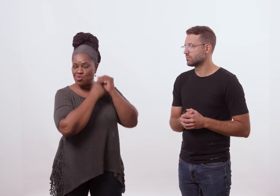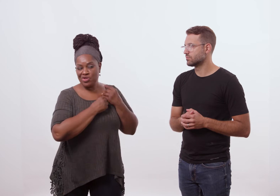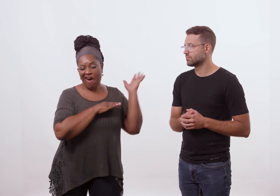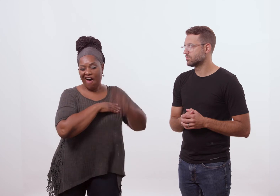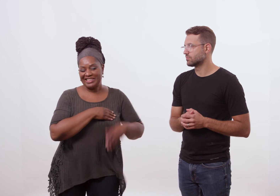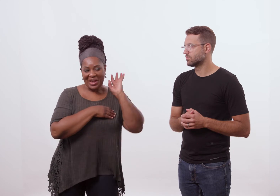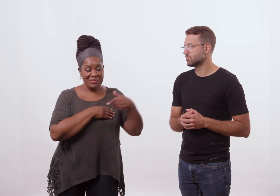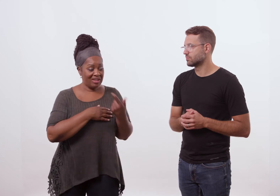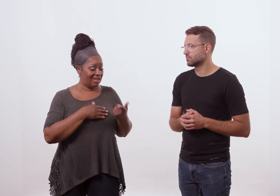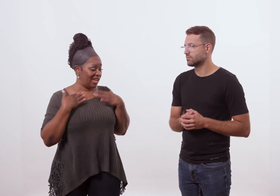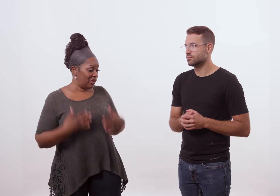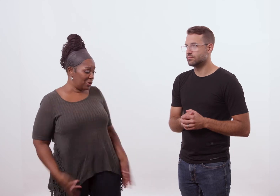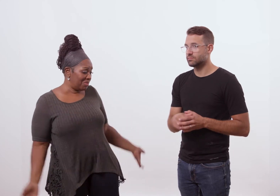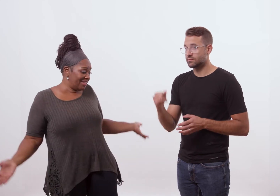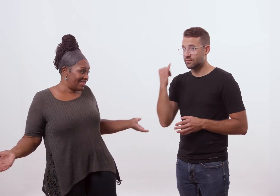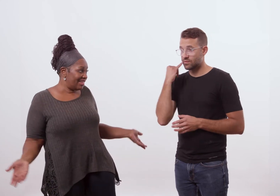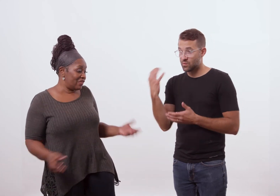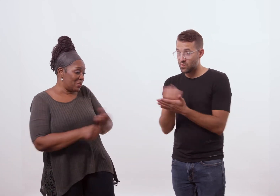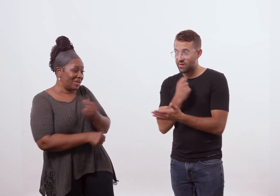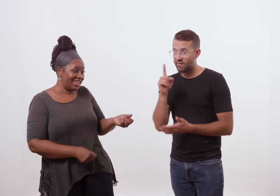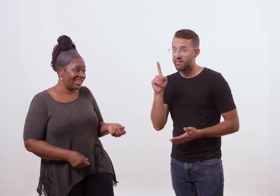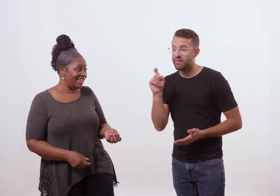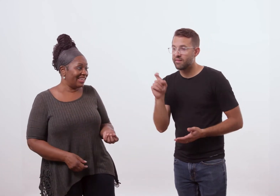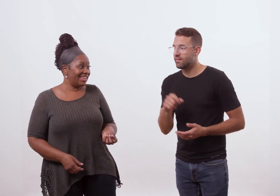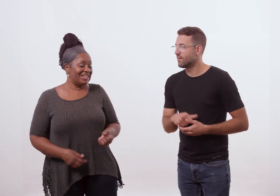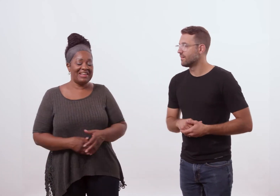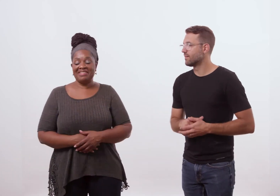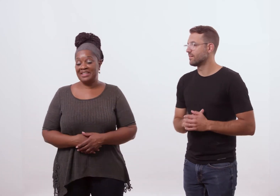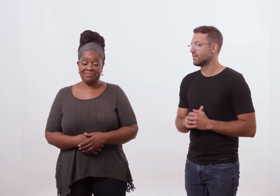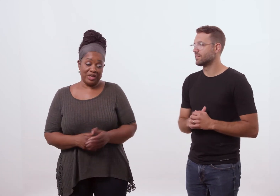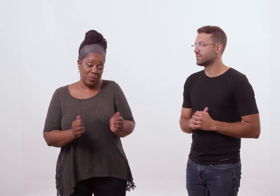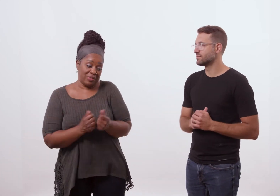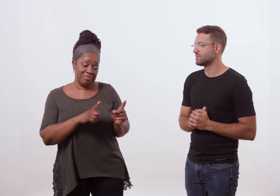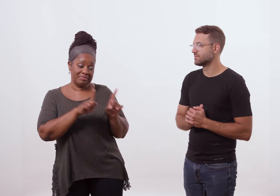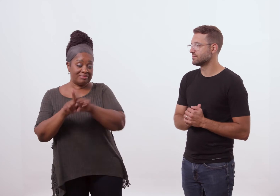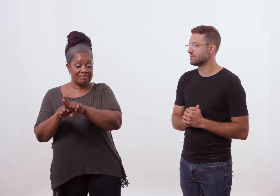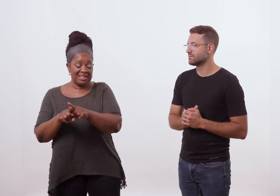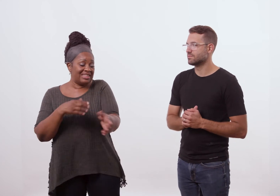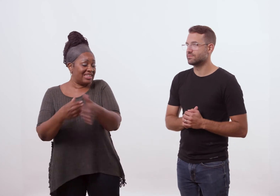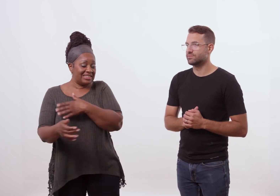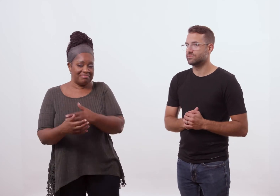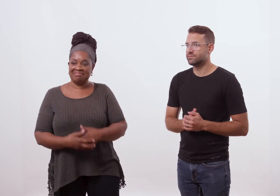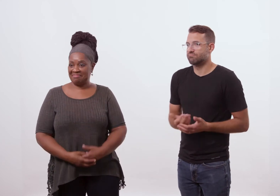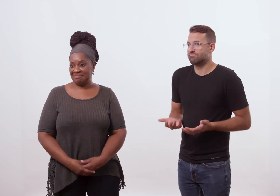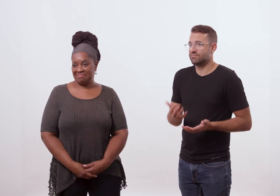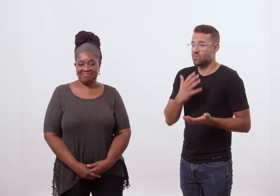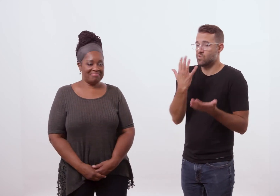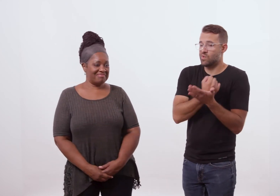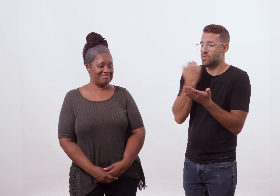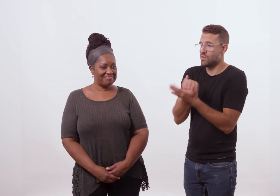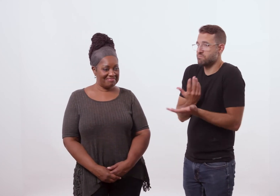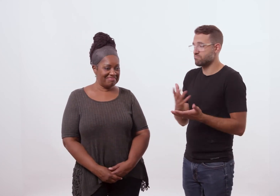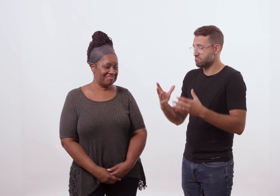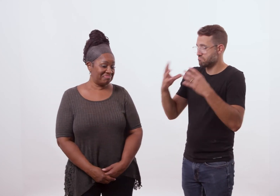And what if you win? Well, then you'll den with me and... And I win either way. A fine wager.